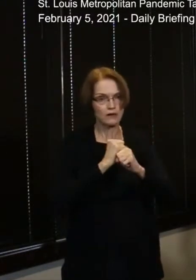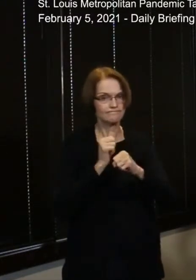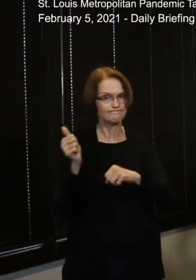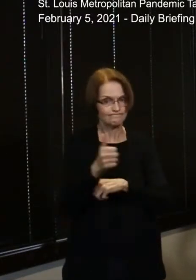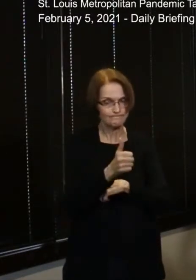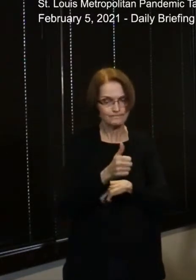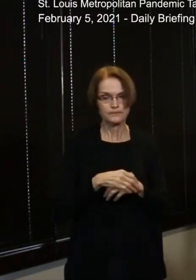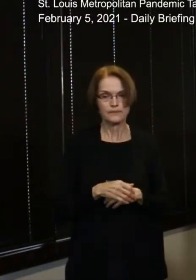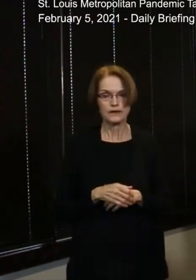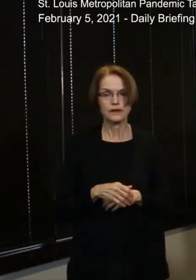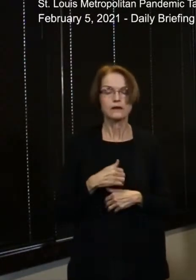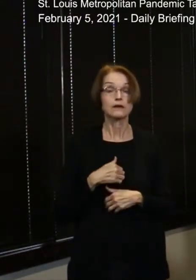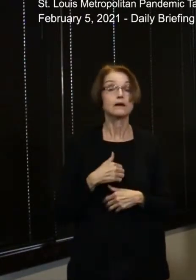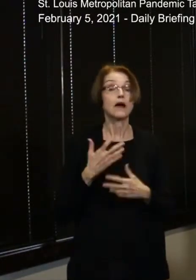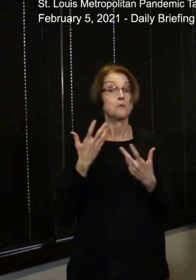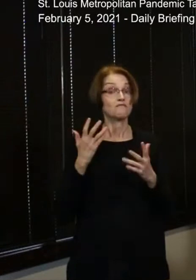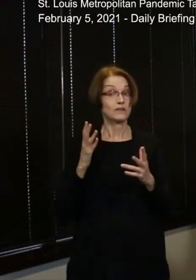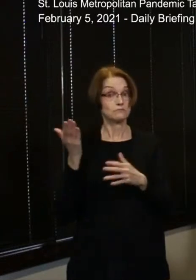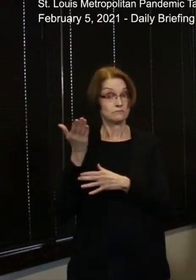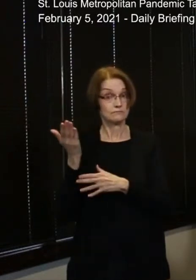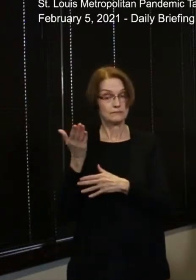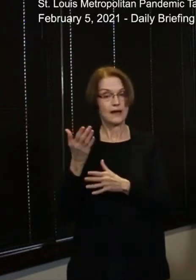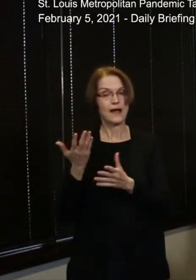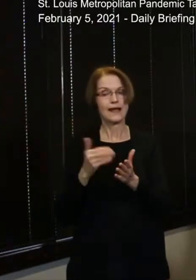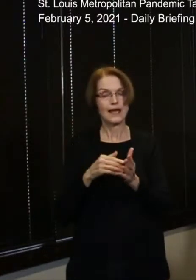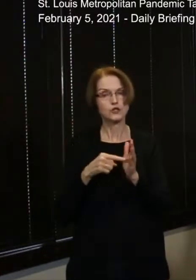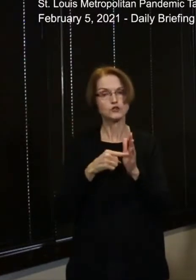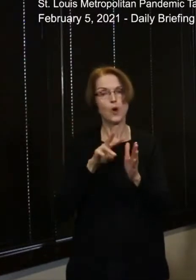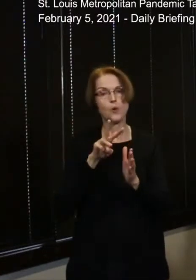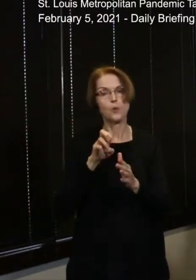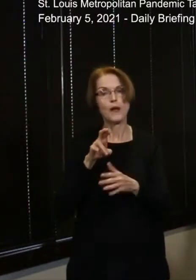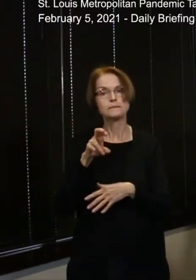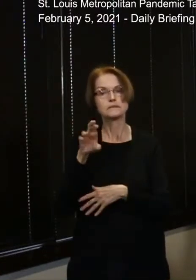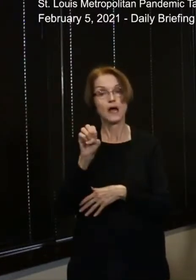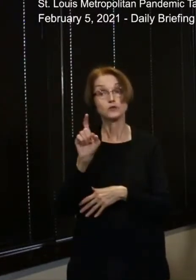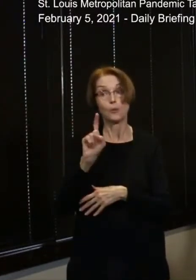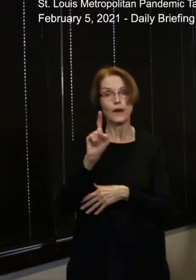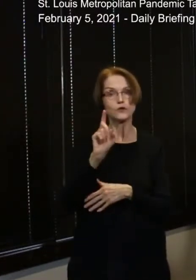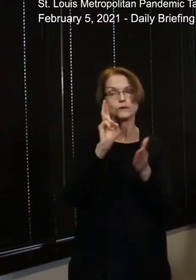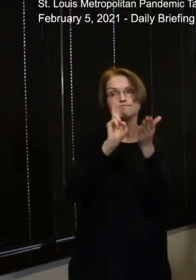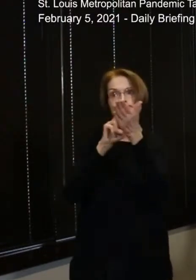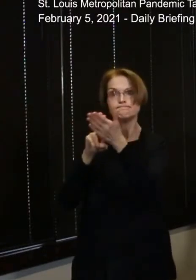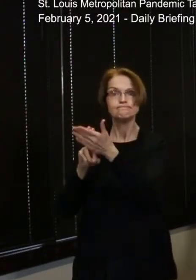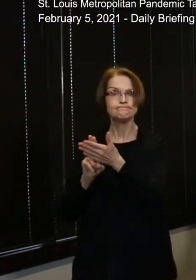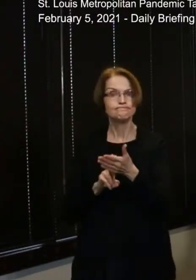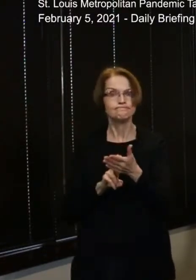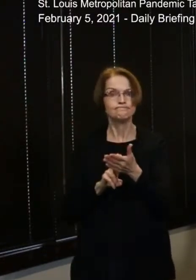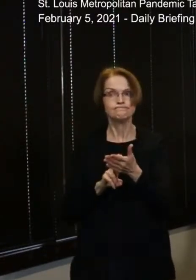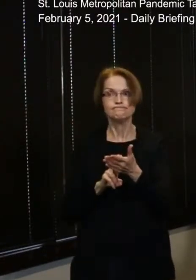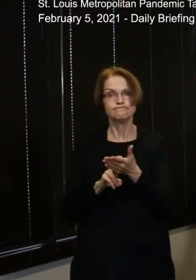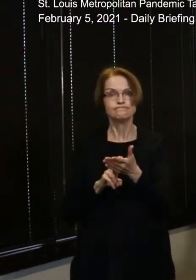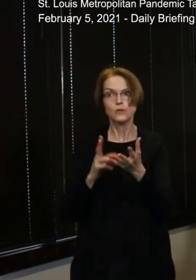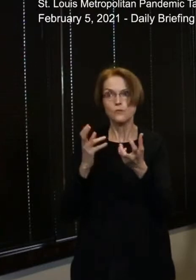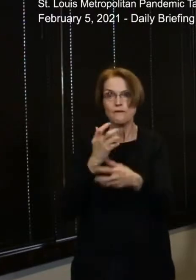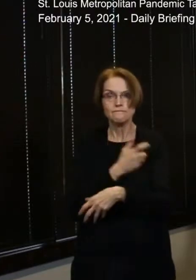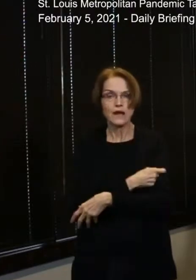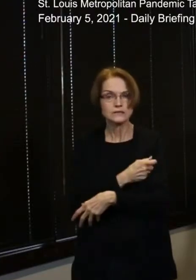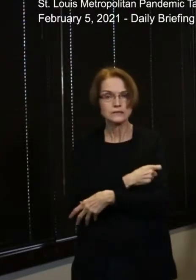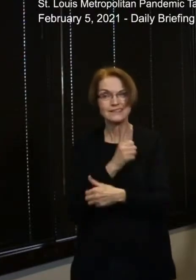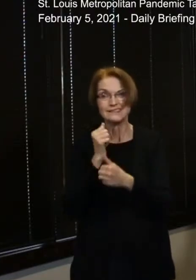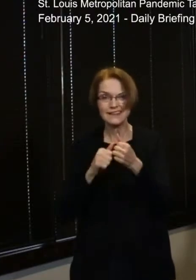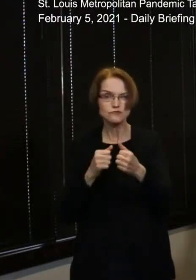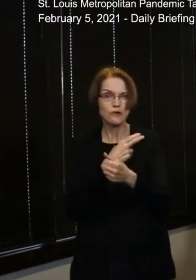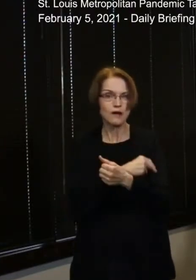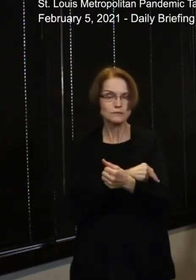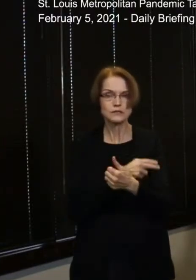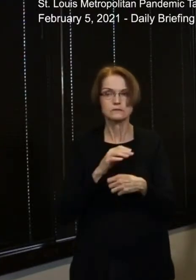I will finish up here by again showing the websites where you can pre-register for vaccine with each of the healthcare systems. If